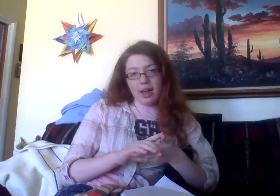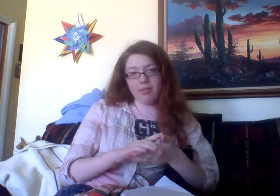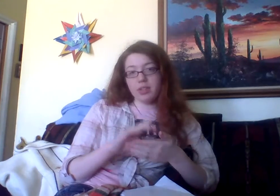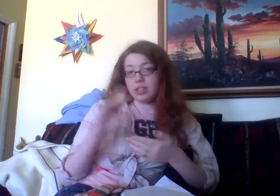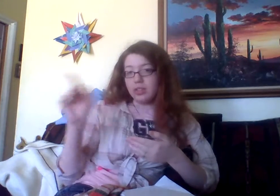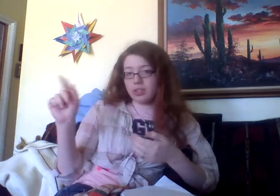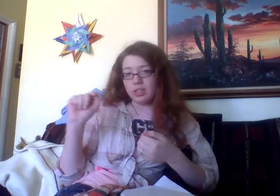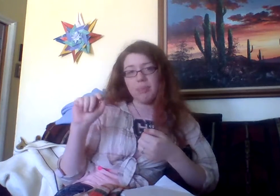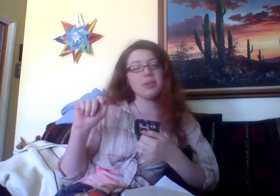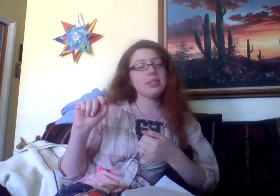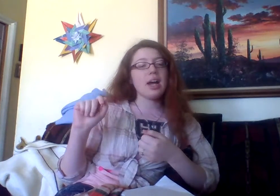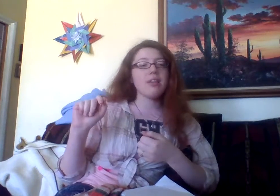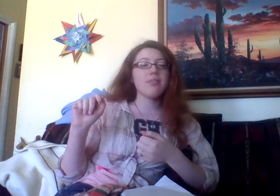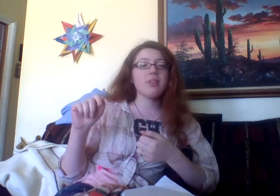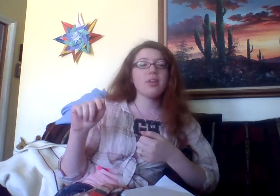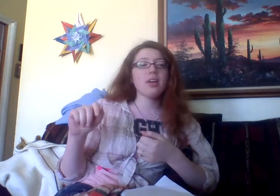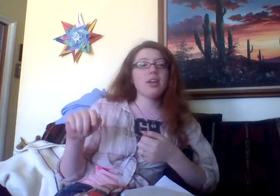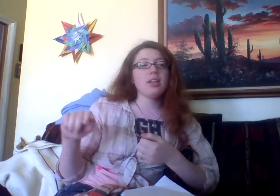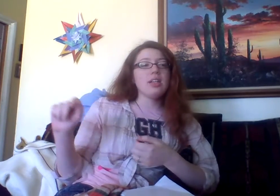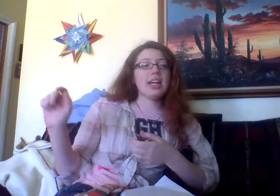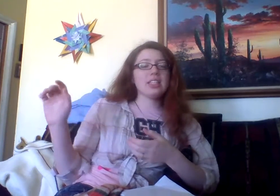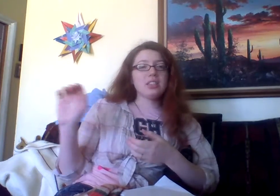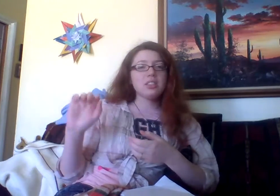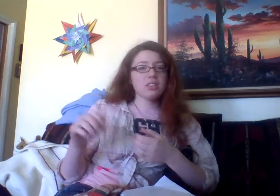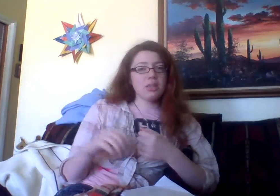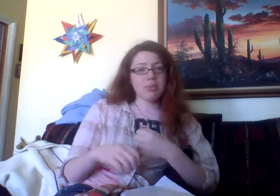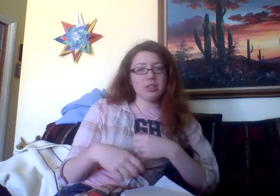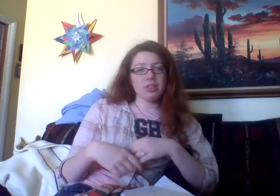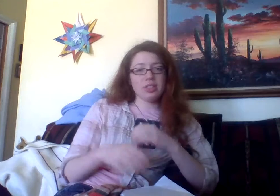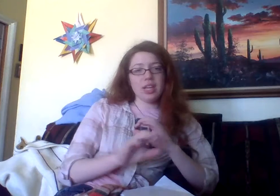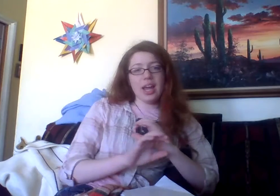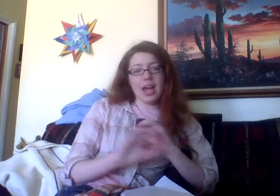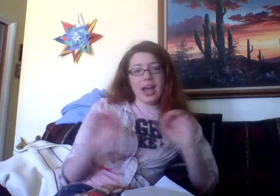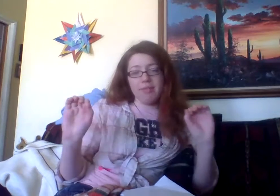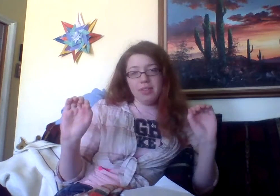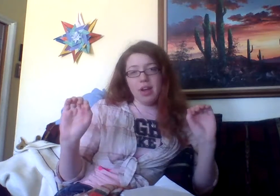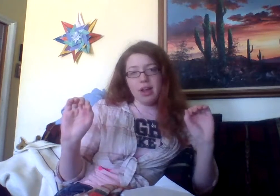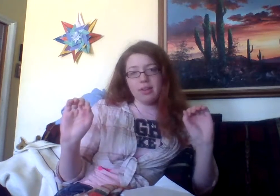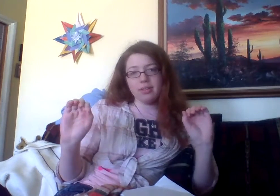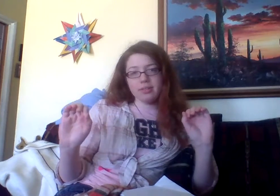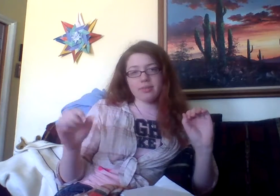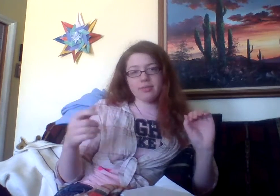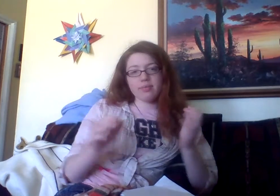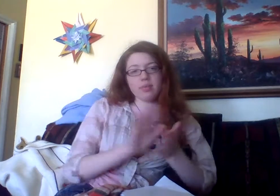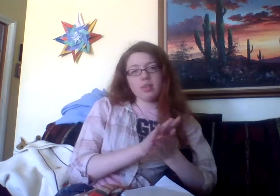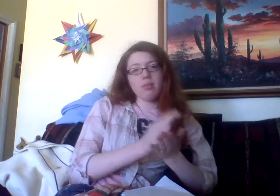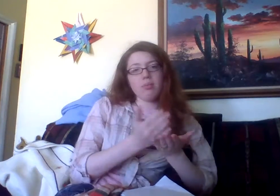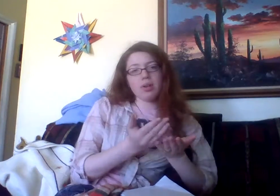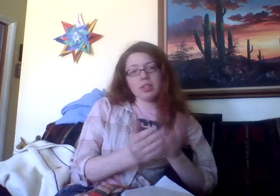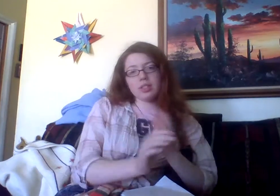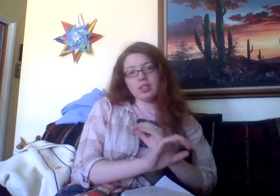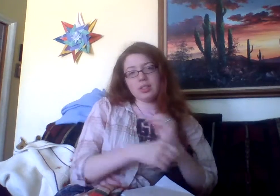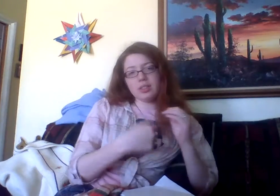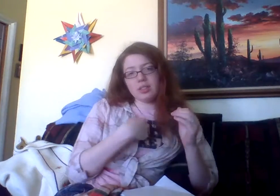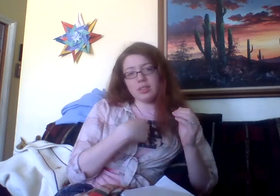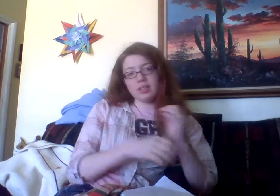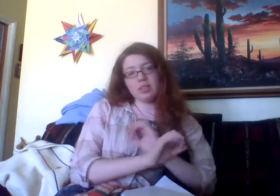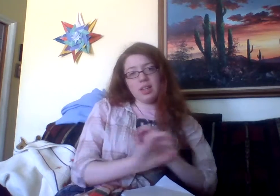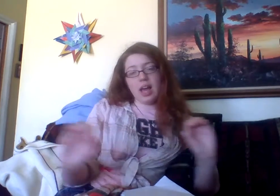have, which there's a separate sign for, it's a little simpler just to say I have none. Books, I